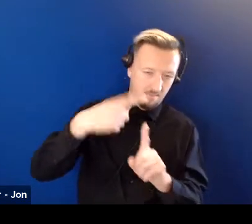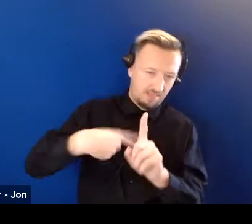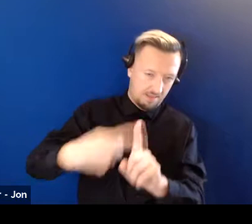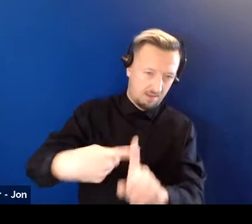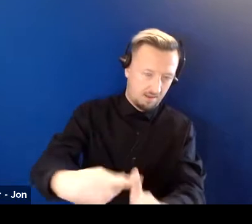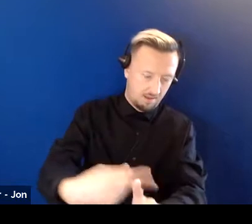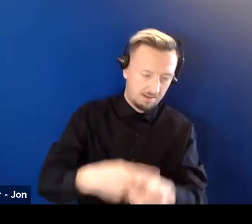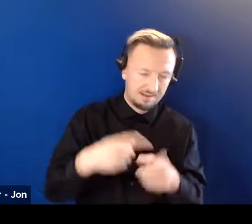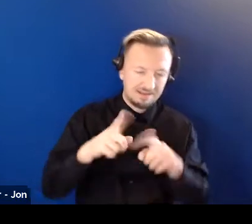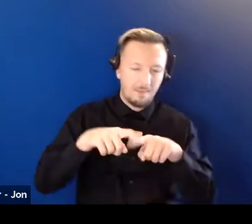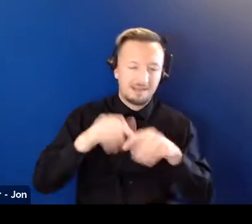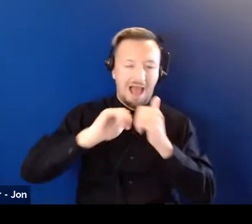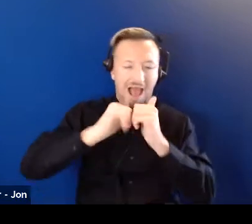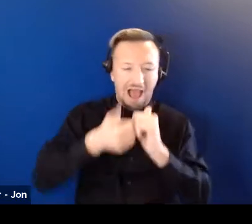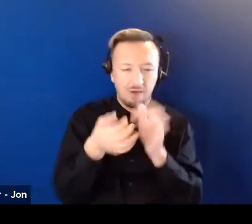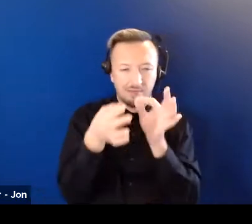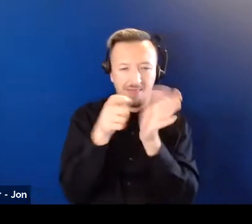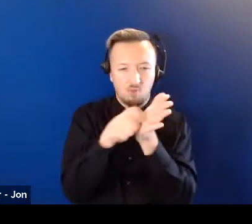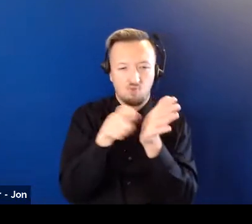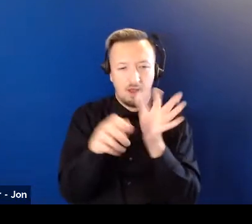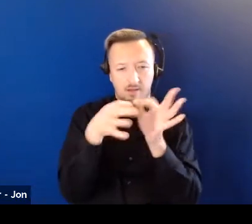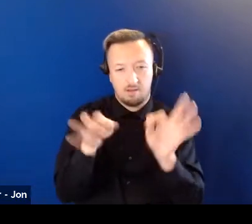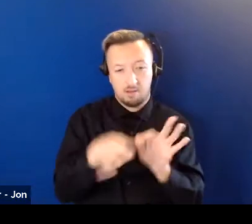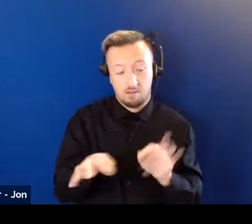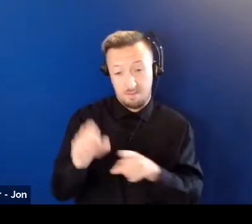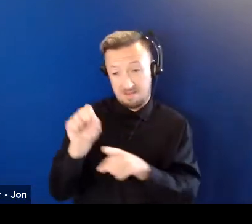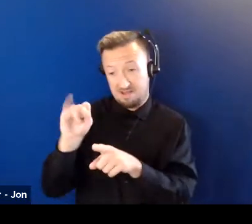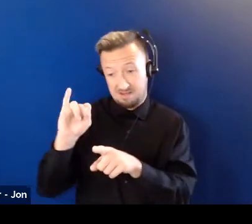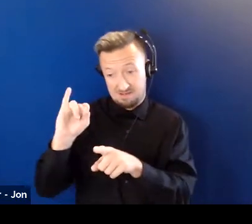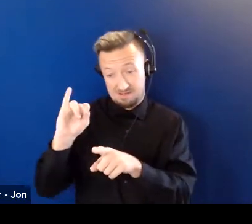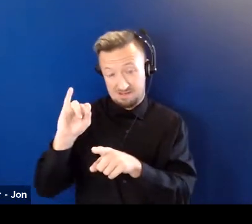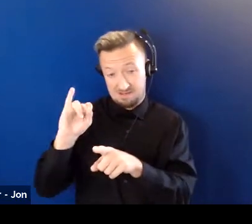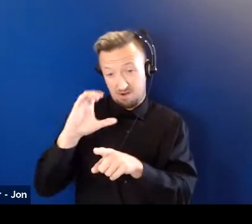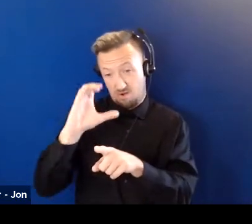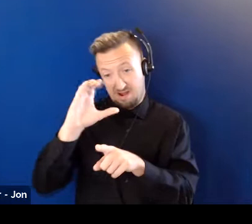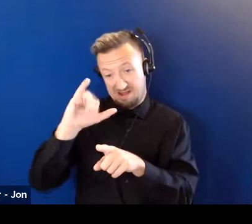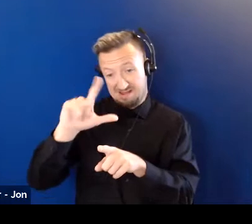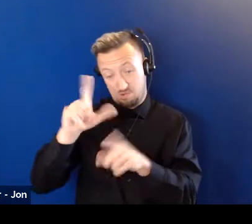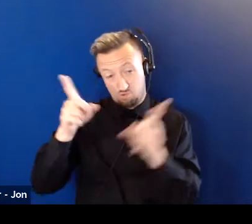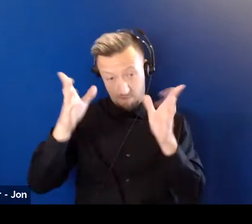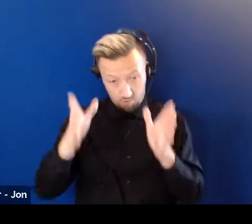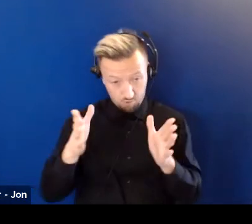a CIL director wants to respond to that, or